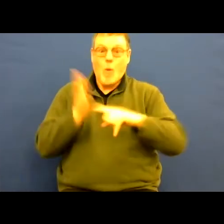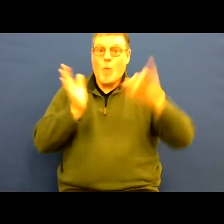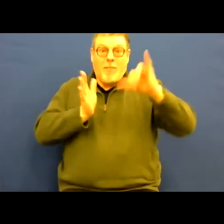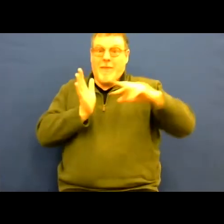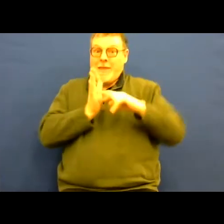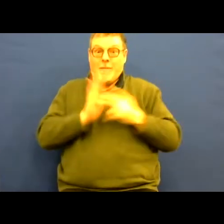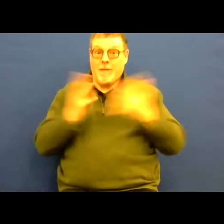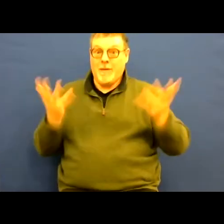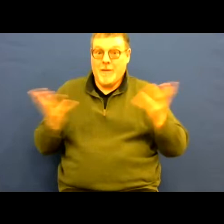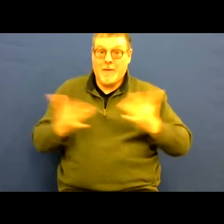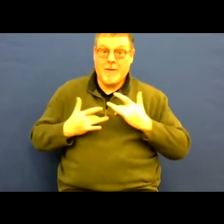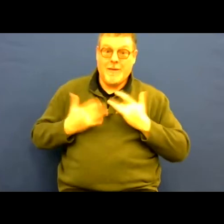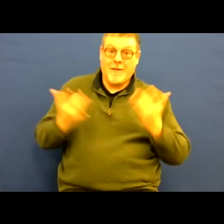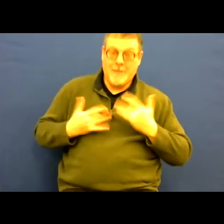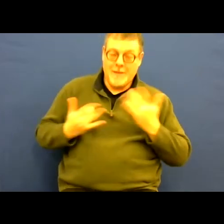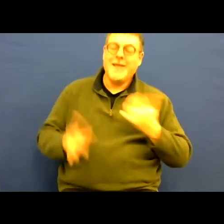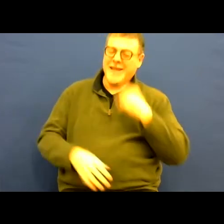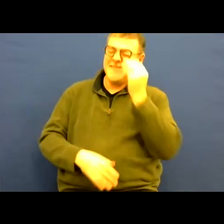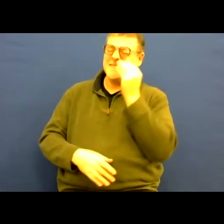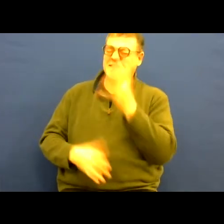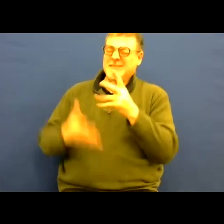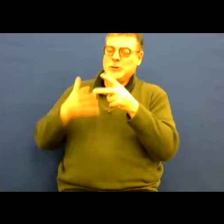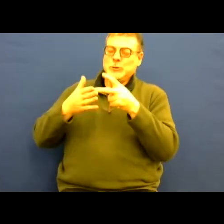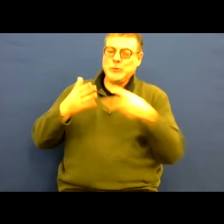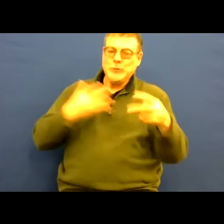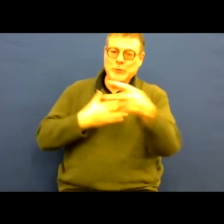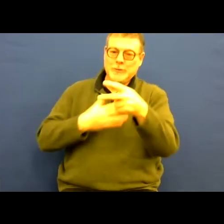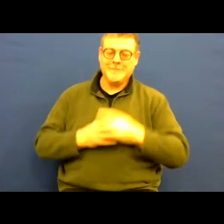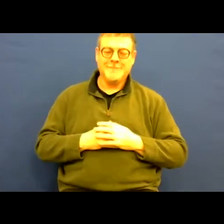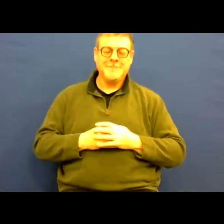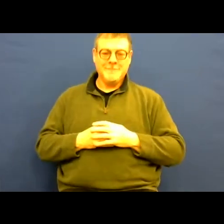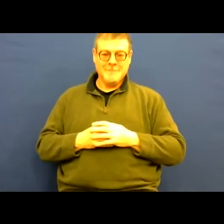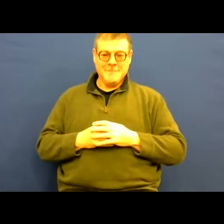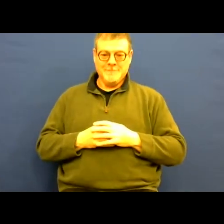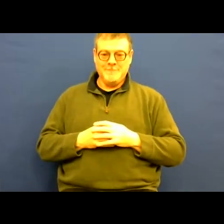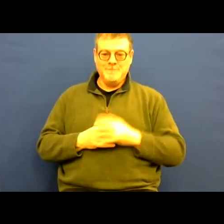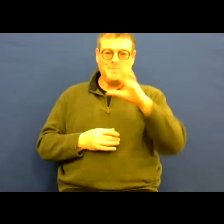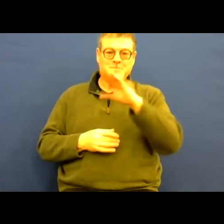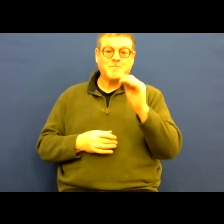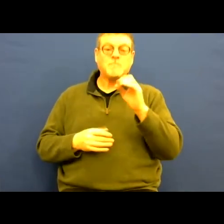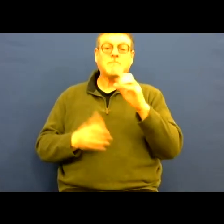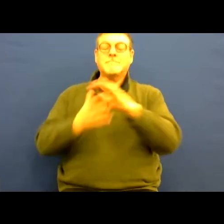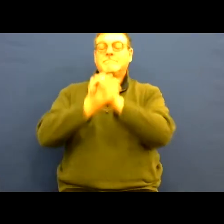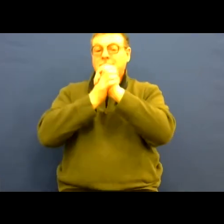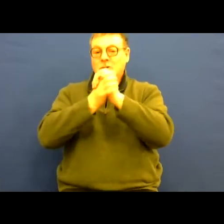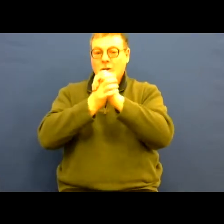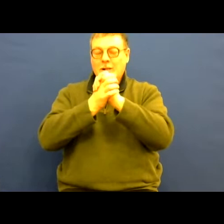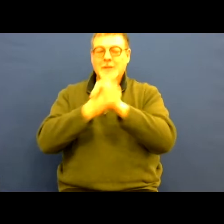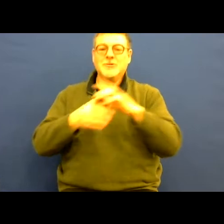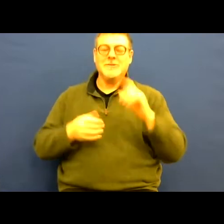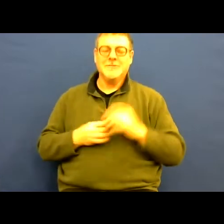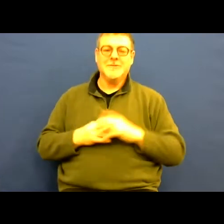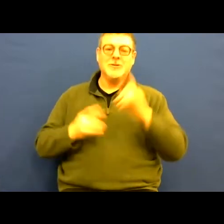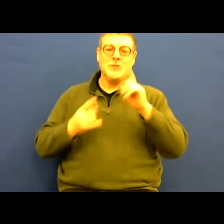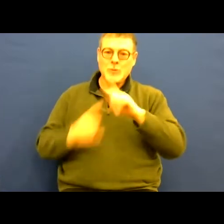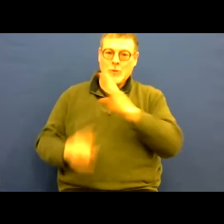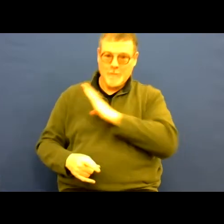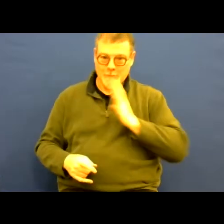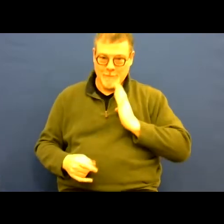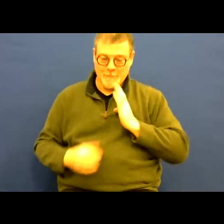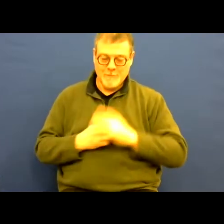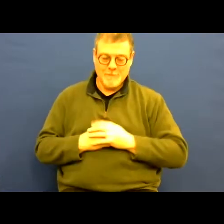mean?" I'll tell you in a couple of weeks what this actually means. But congratulations to the